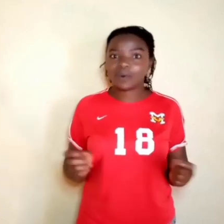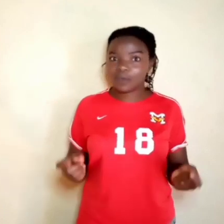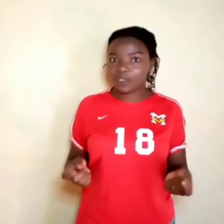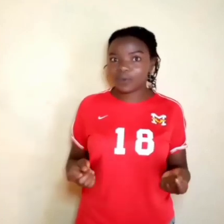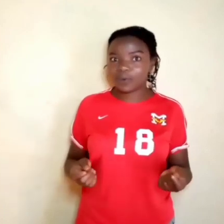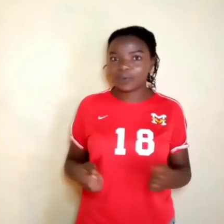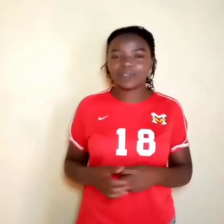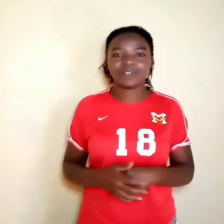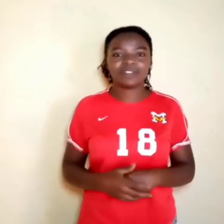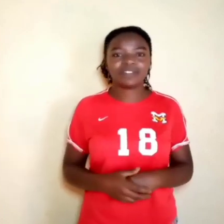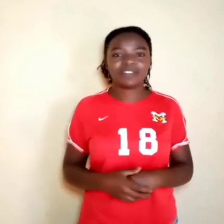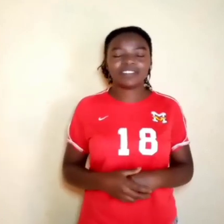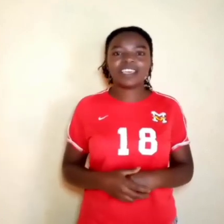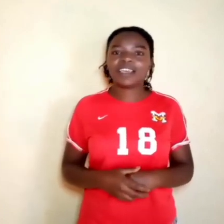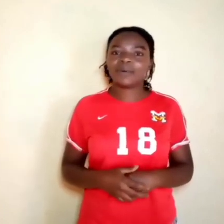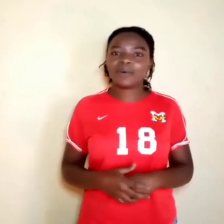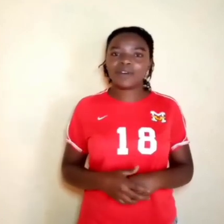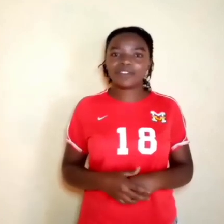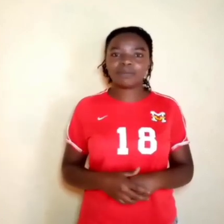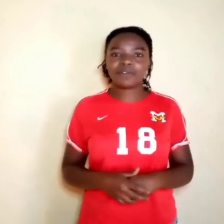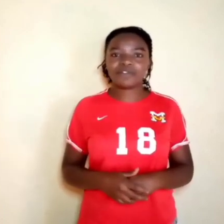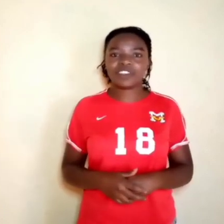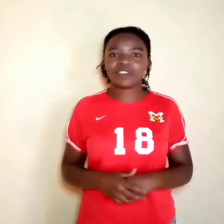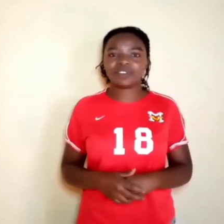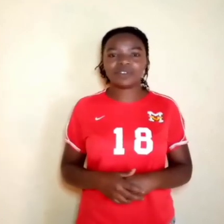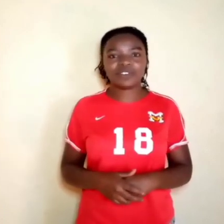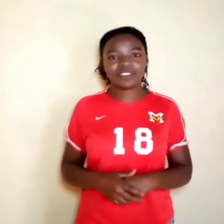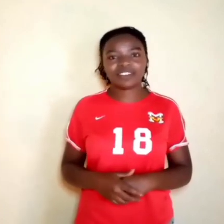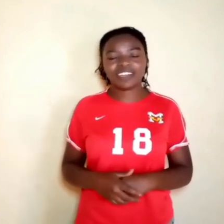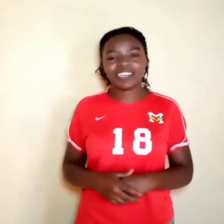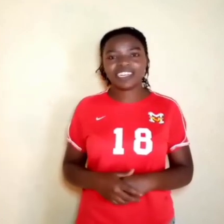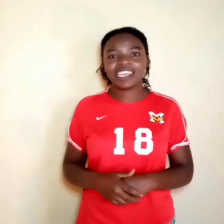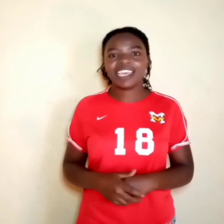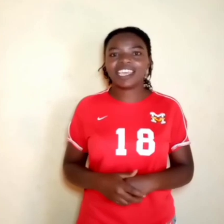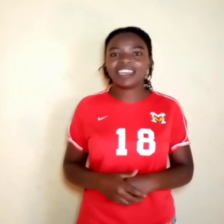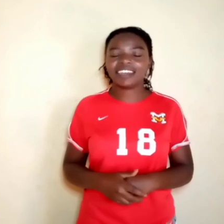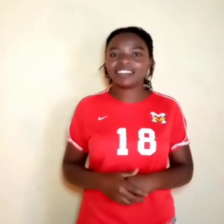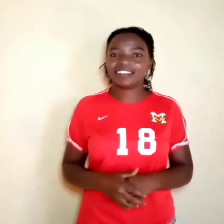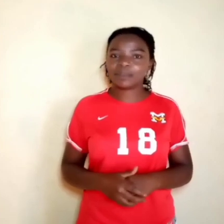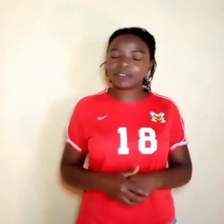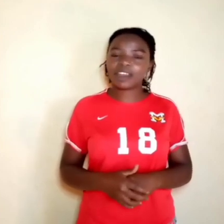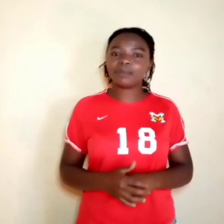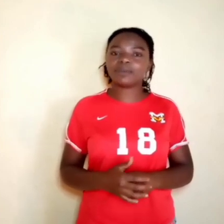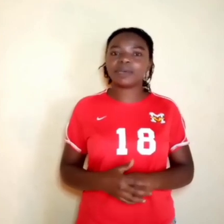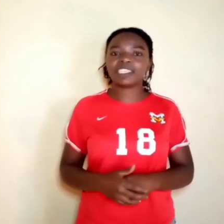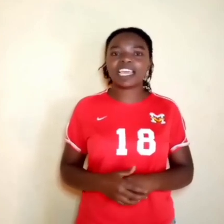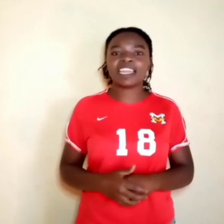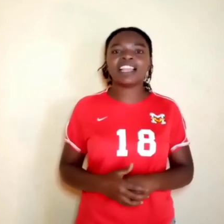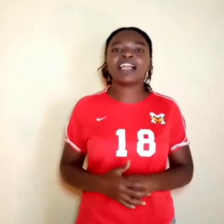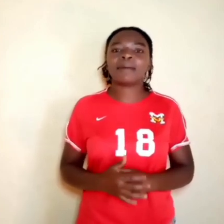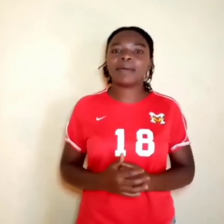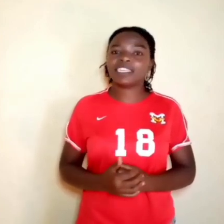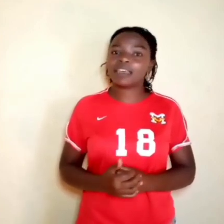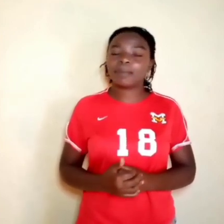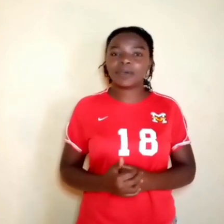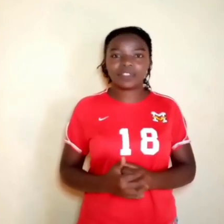with you. Watch more videos on your screen and subscribe to my channel by tapping on the